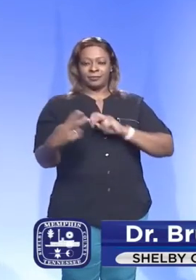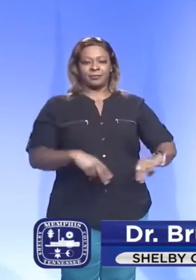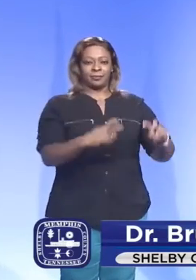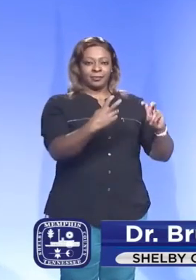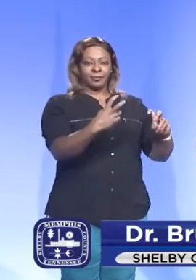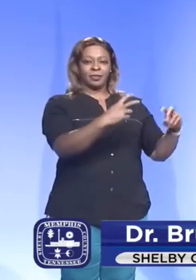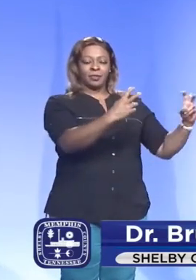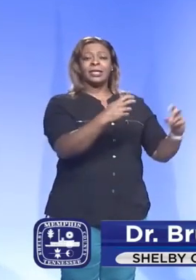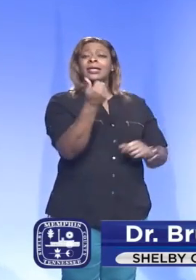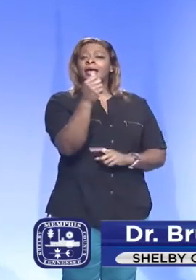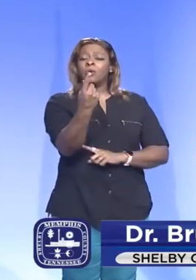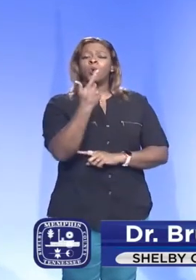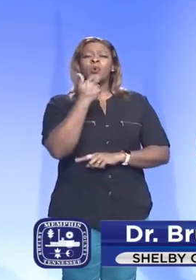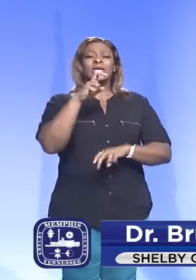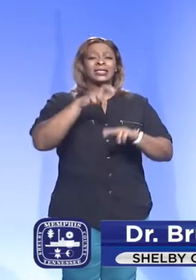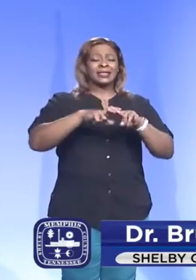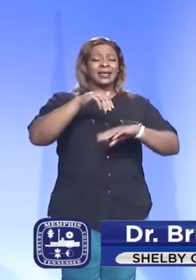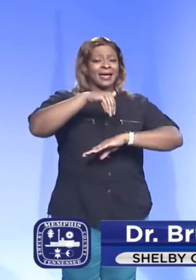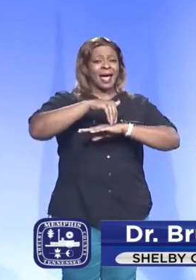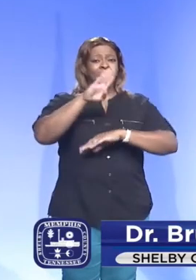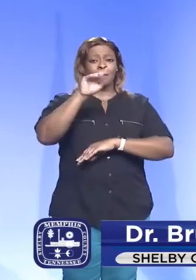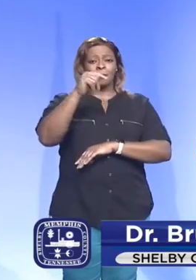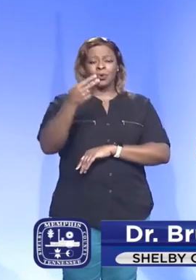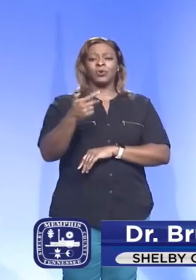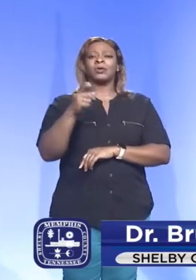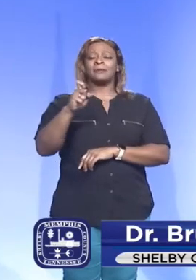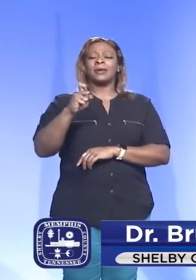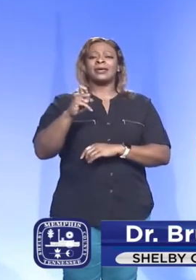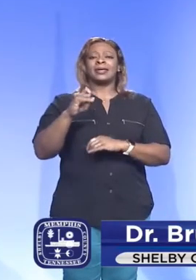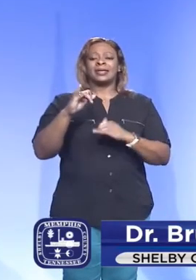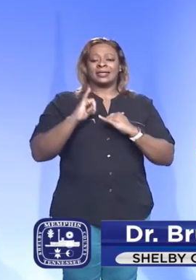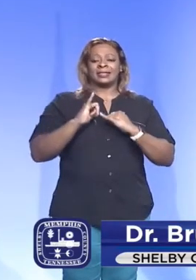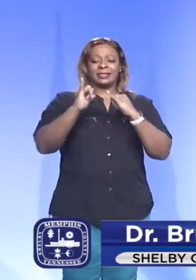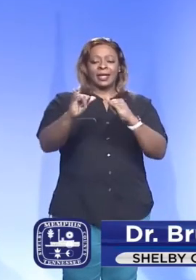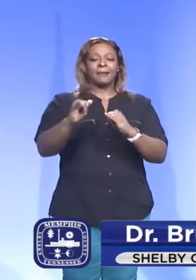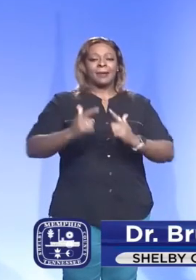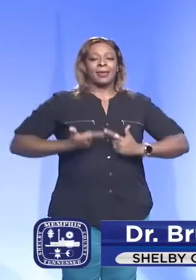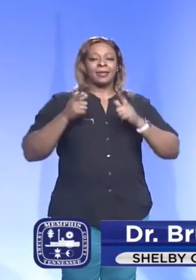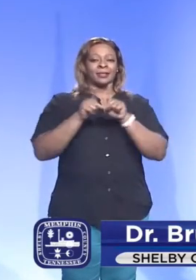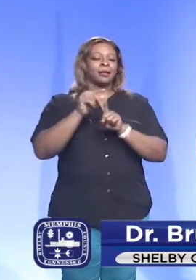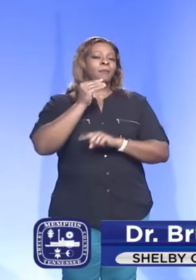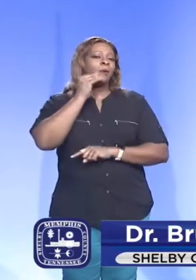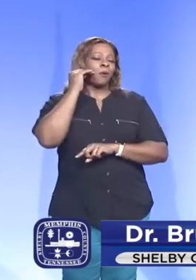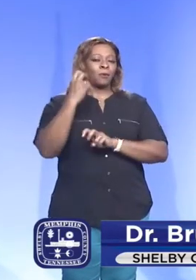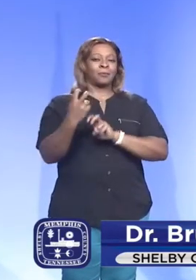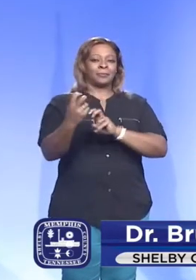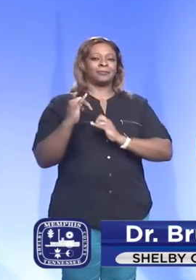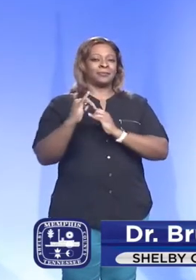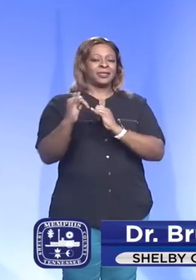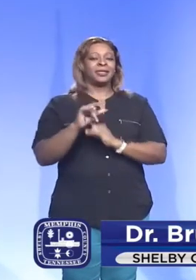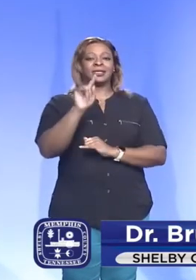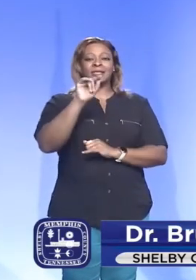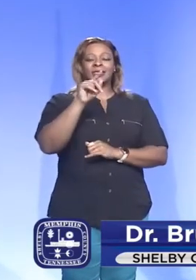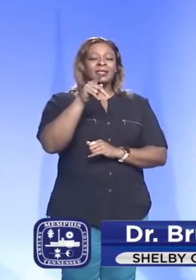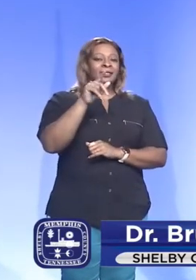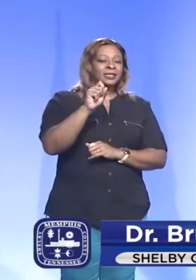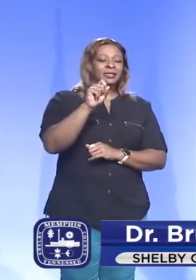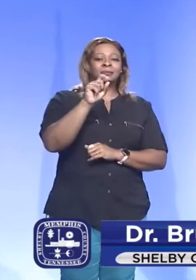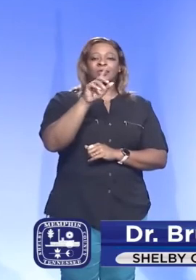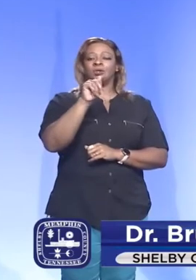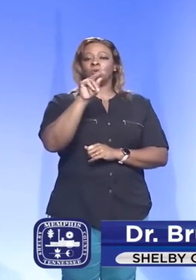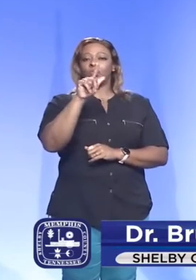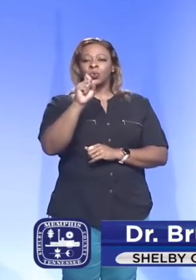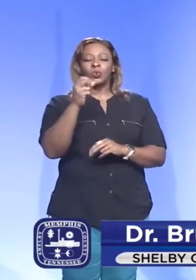And anyone sitting at a booth must be of the same household. The tips and tubing used